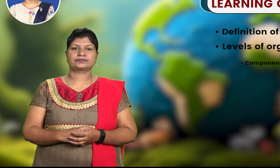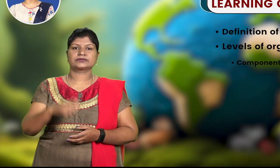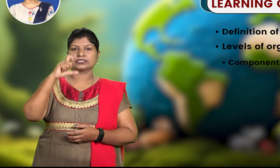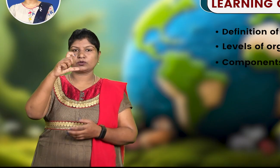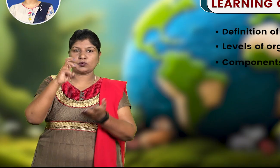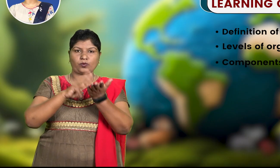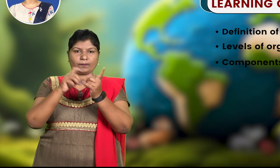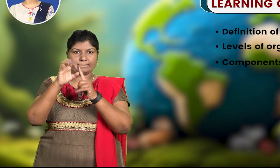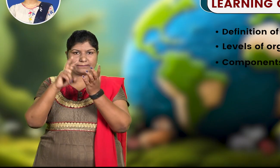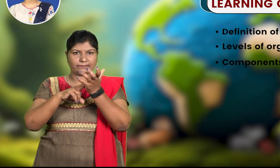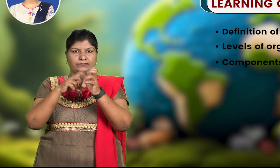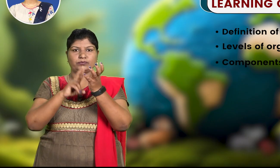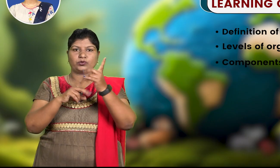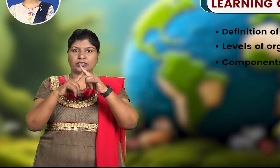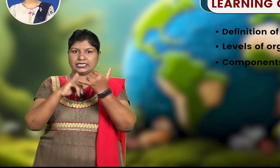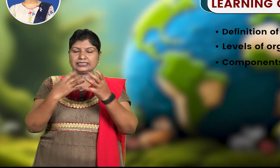components of ecosystem,